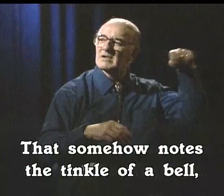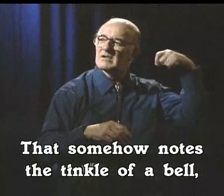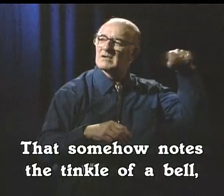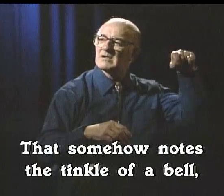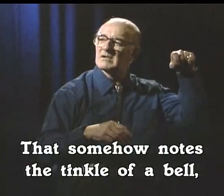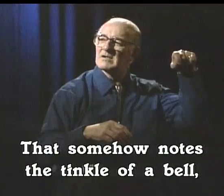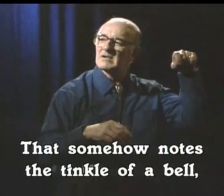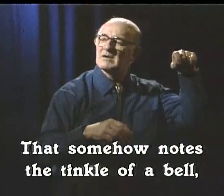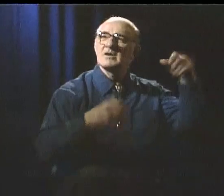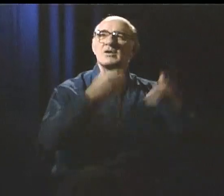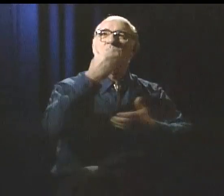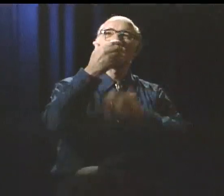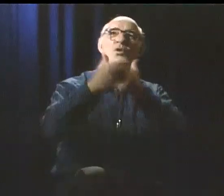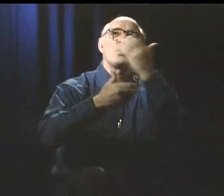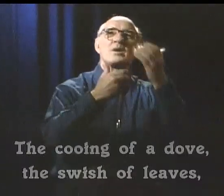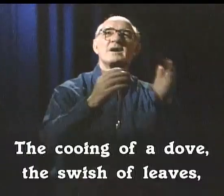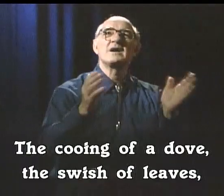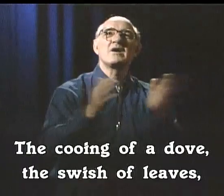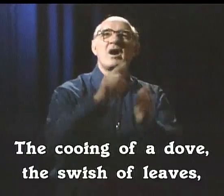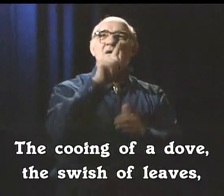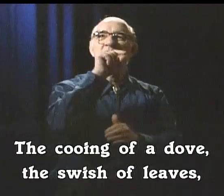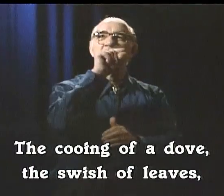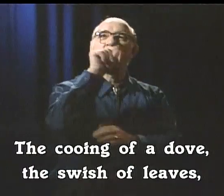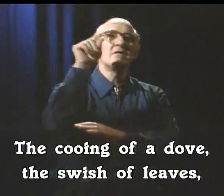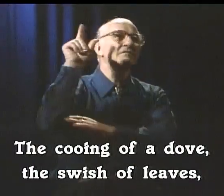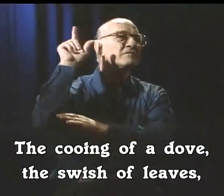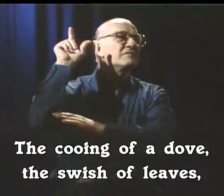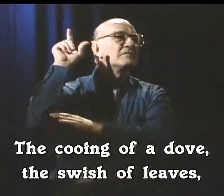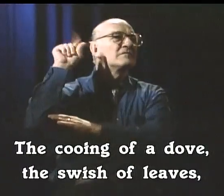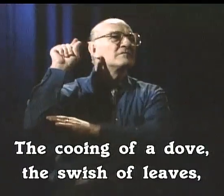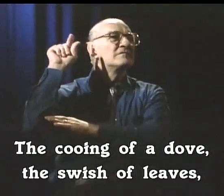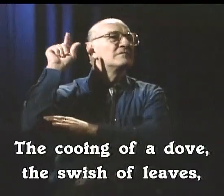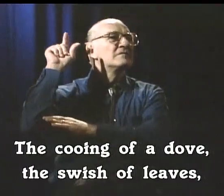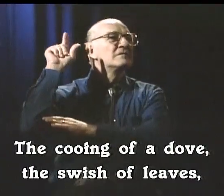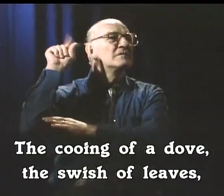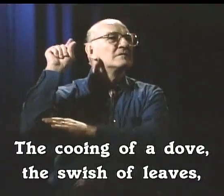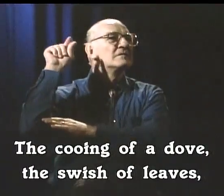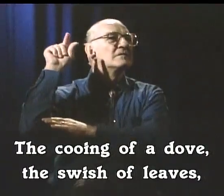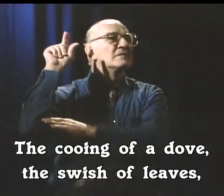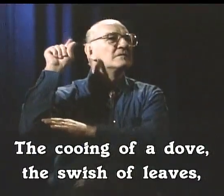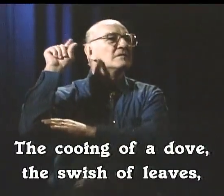Thank you.